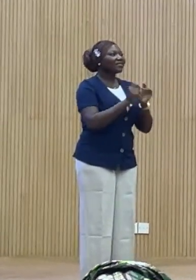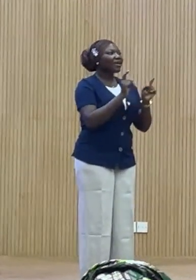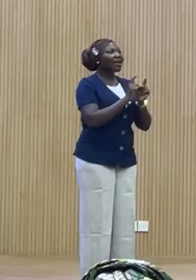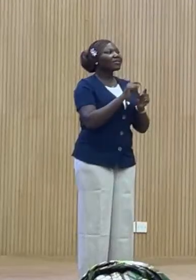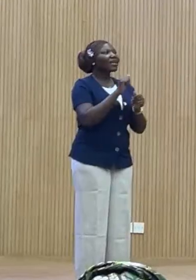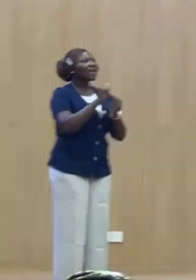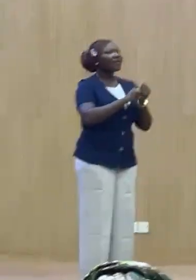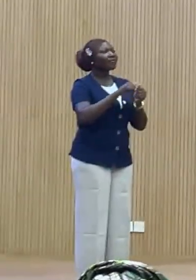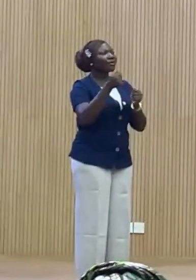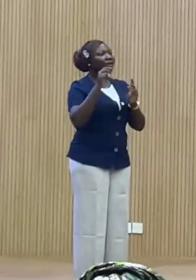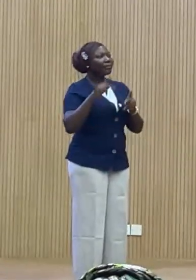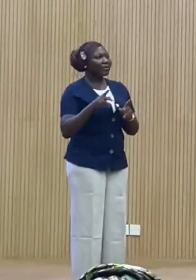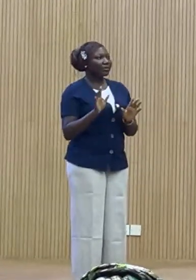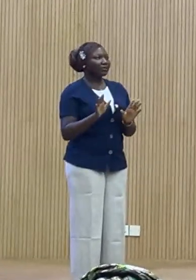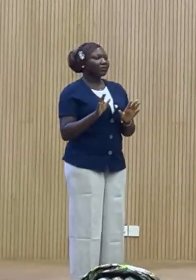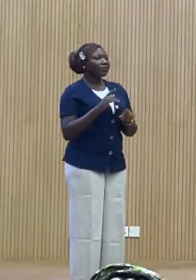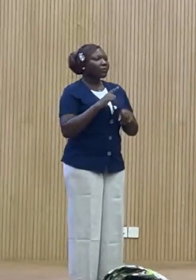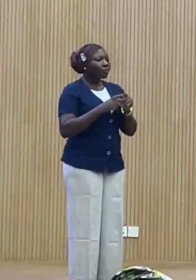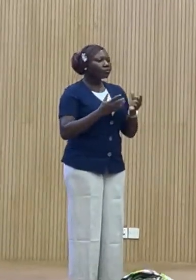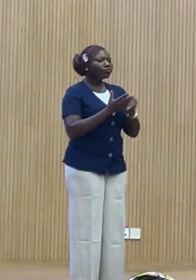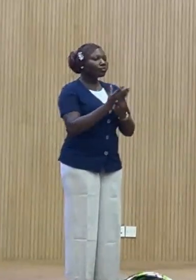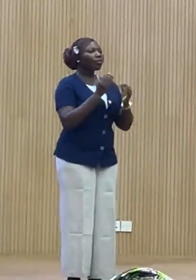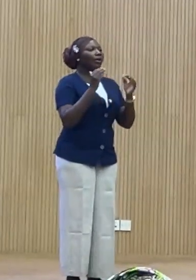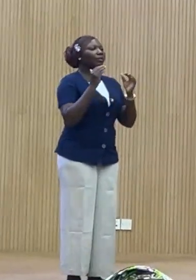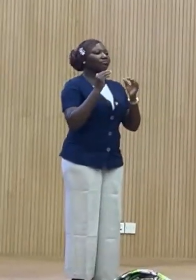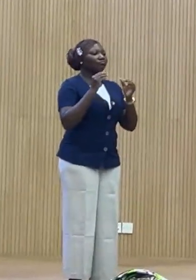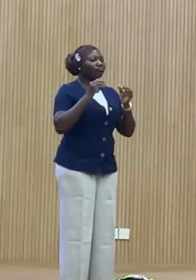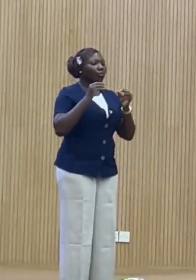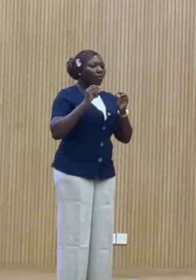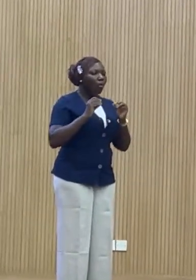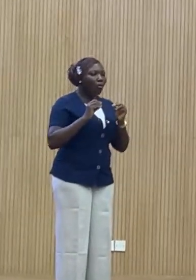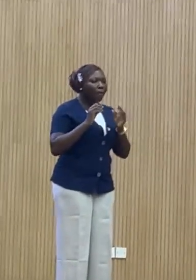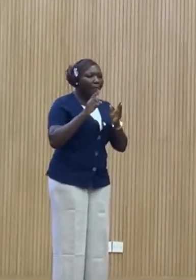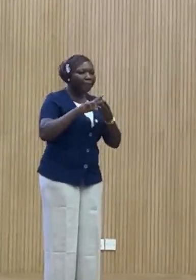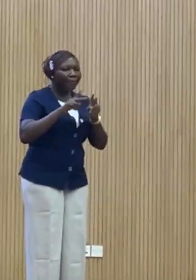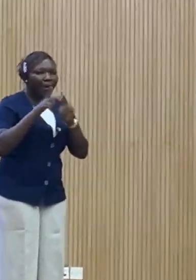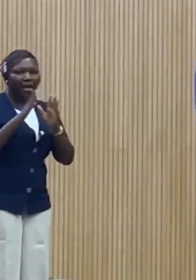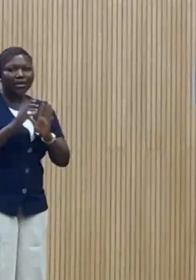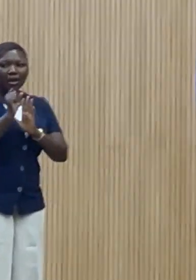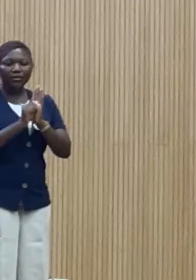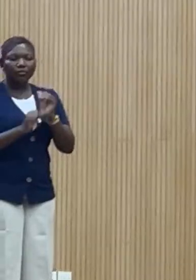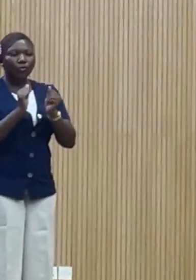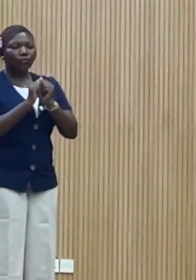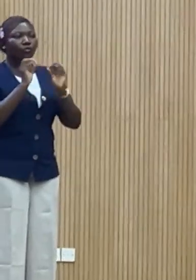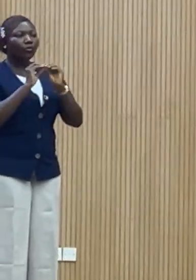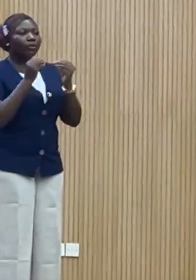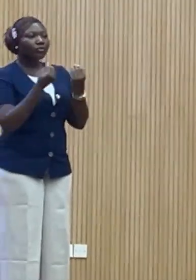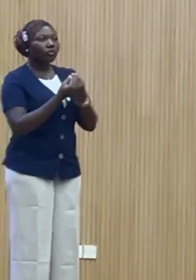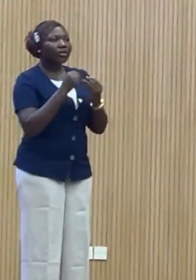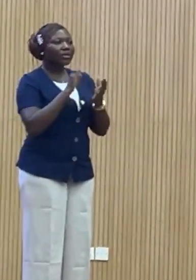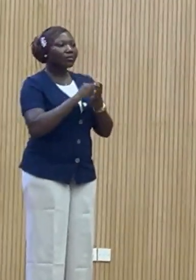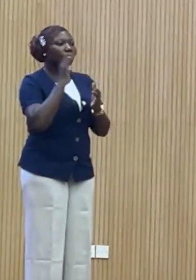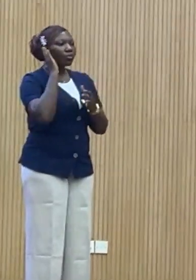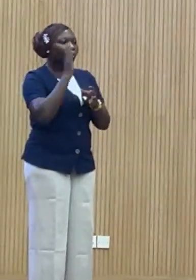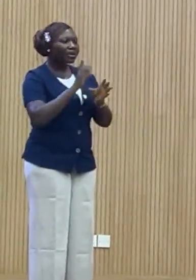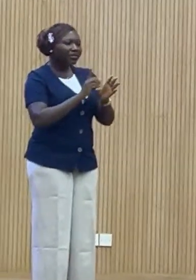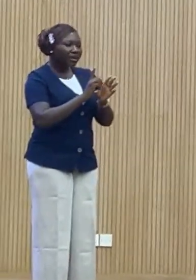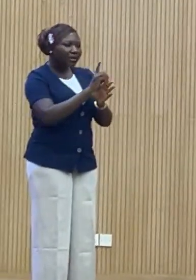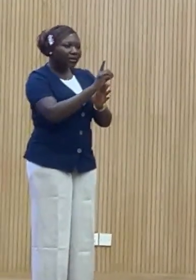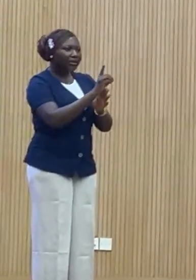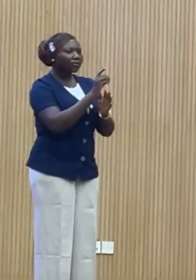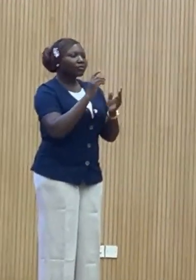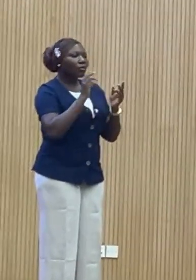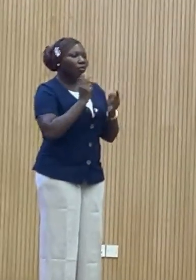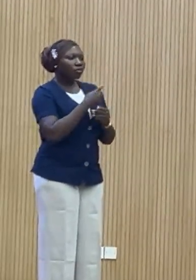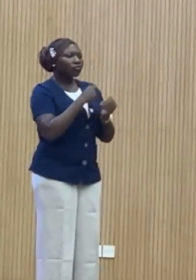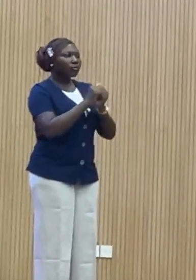achieved true equality. And so we need three things. First of all, we need partnerships with organizations that work directly with persons with disabilities so that